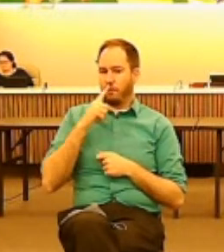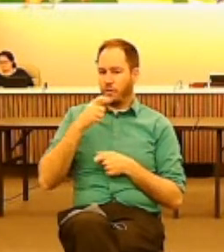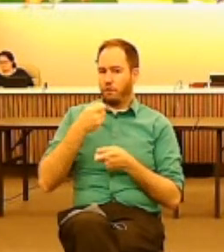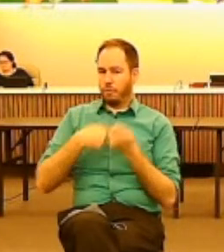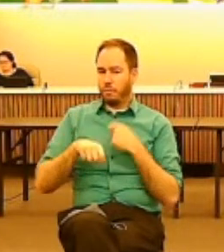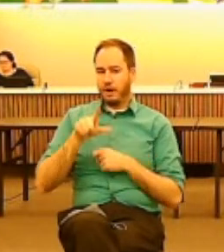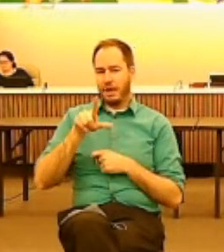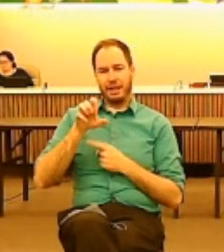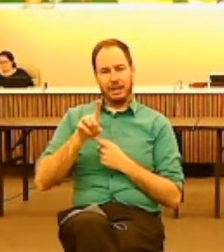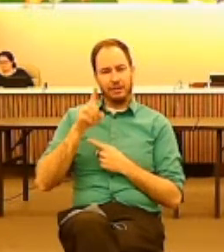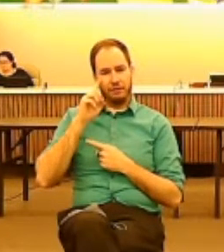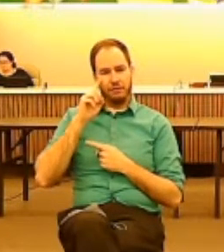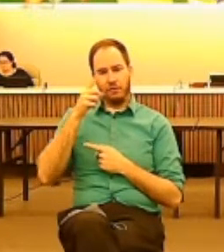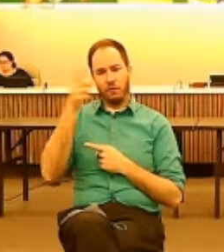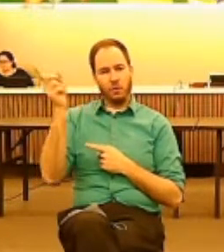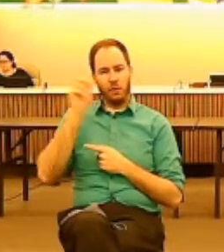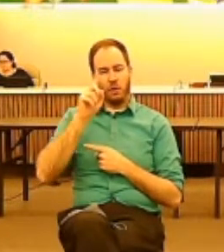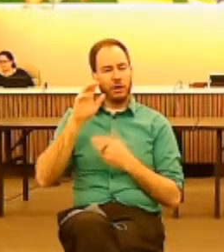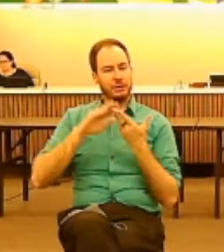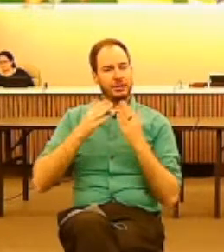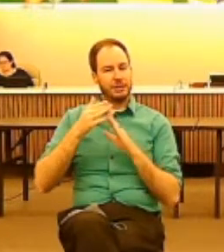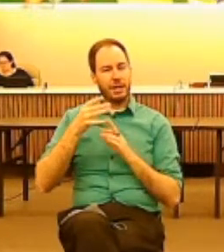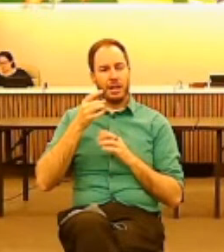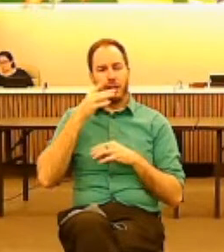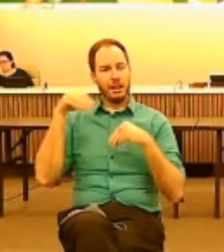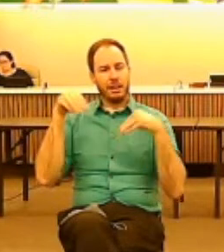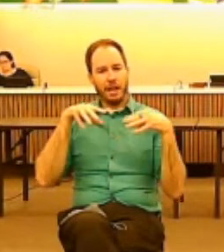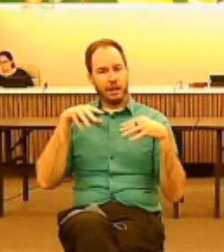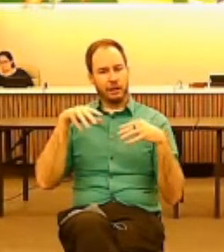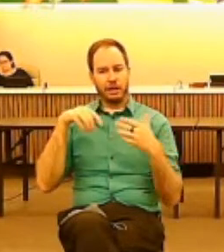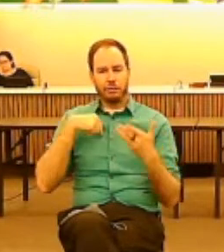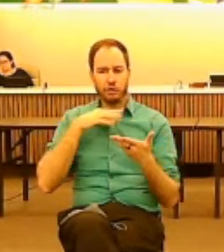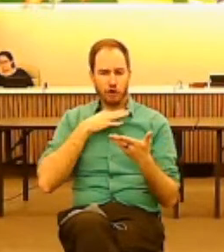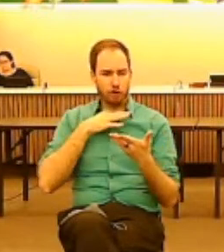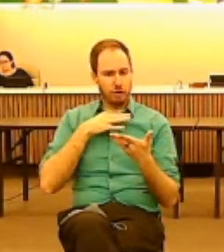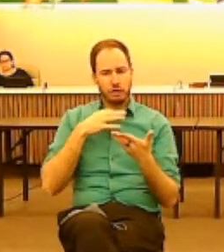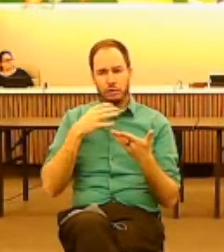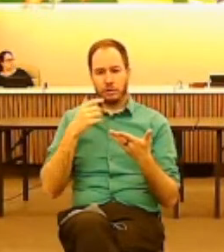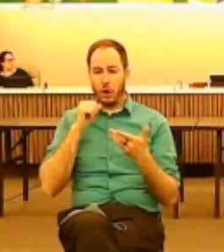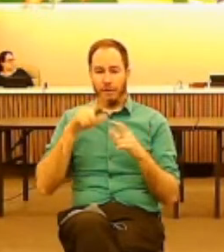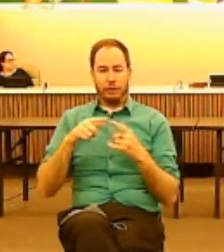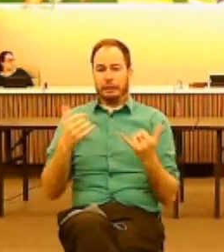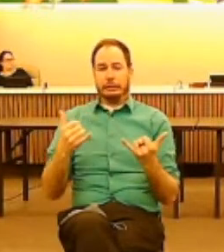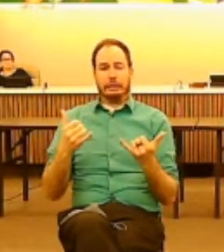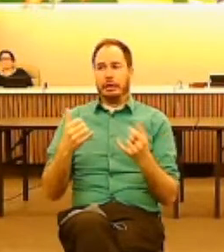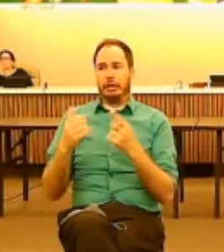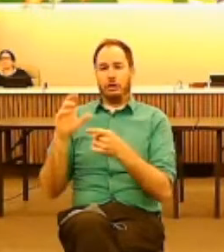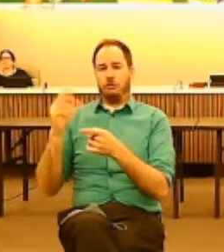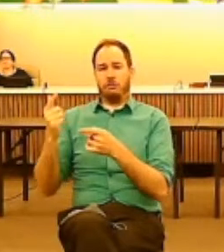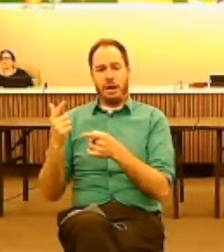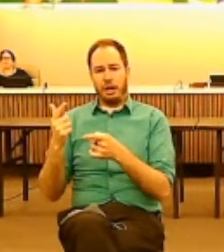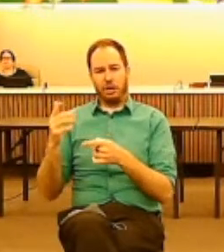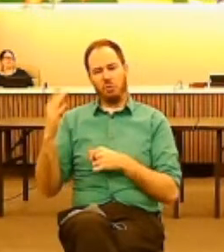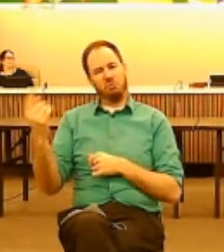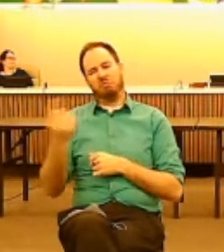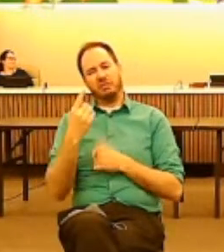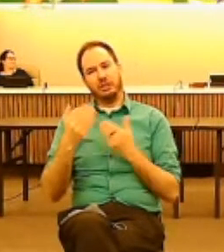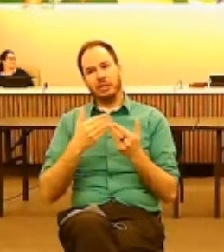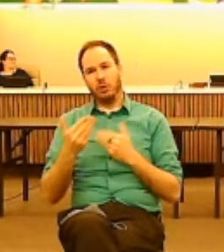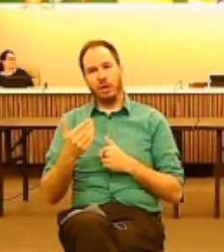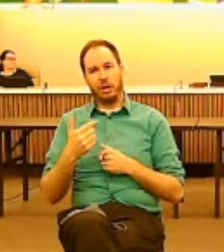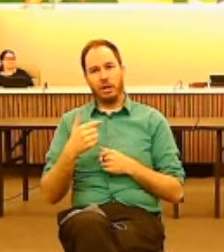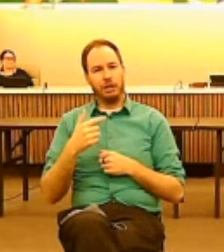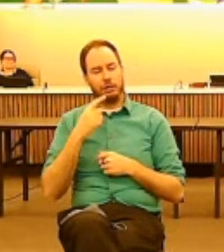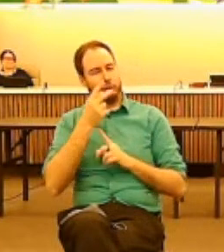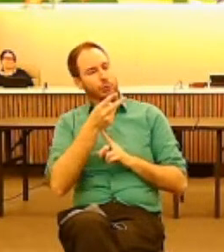the LED lights in town, owning them and updating them. We don't have to do it now, Craig. Let's put it on. I can give you